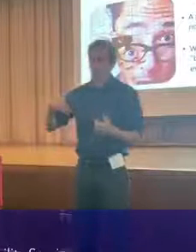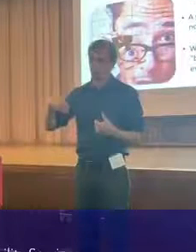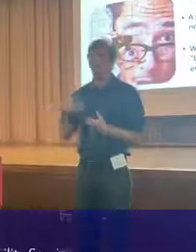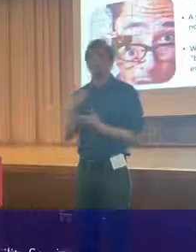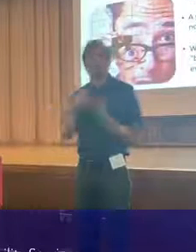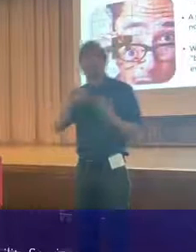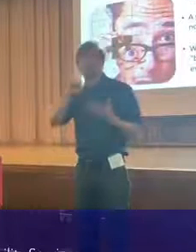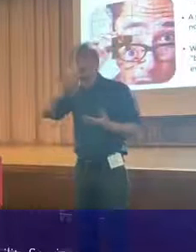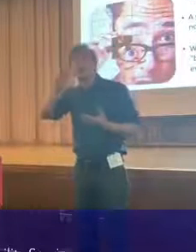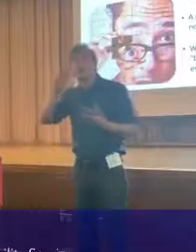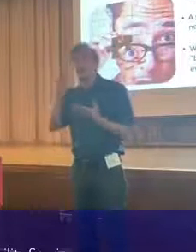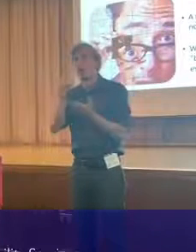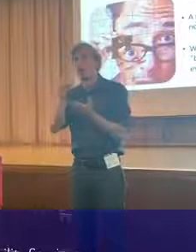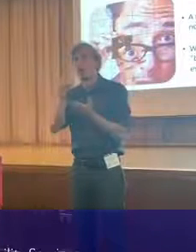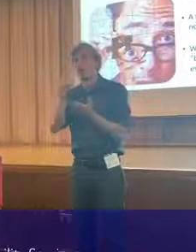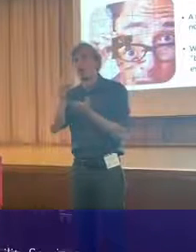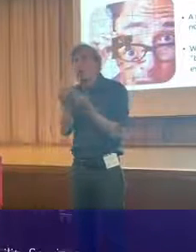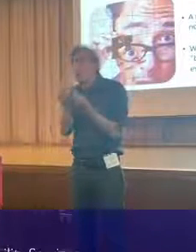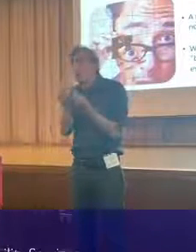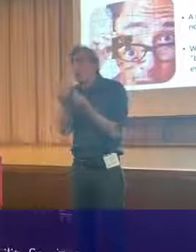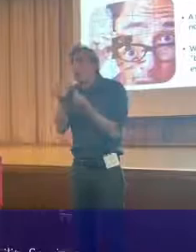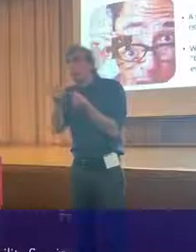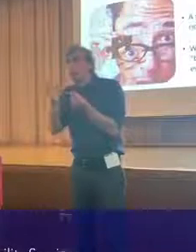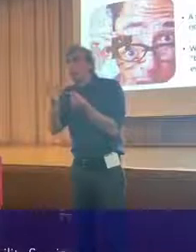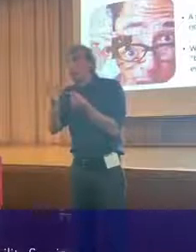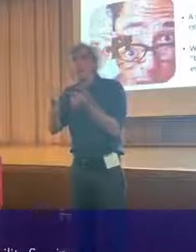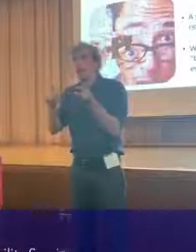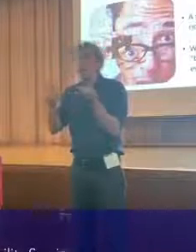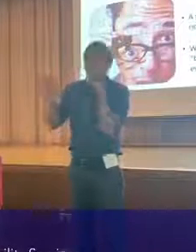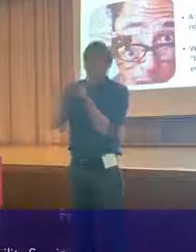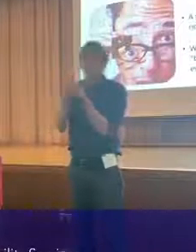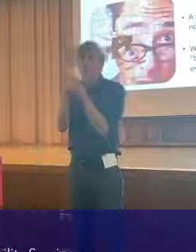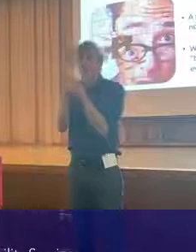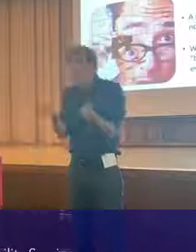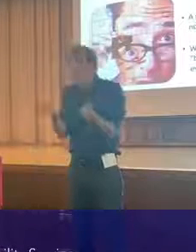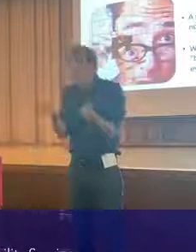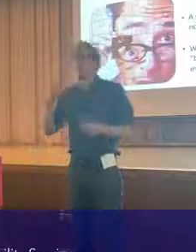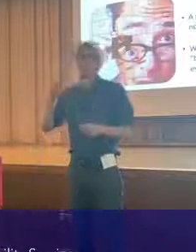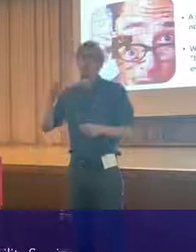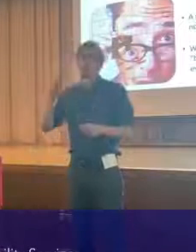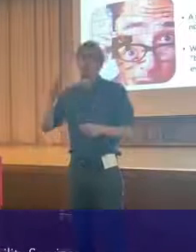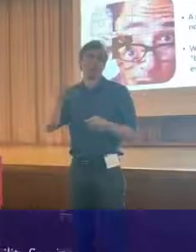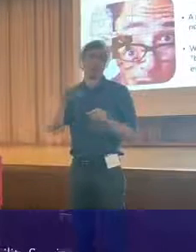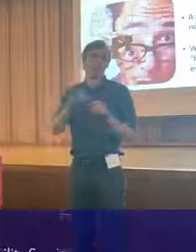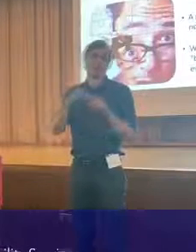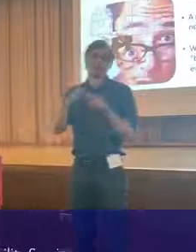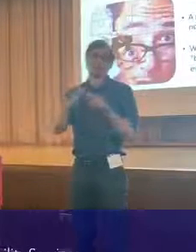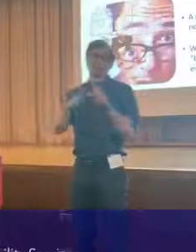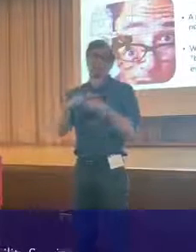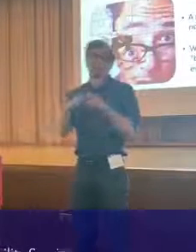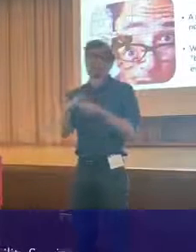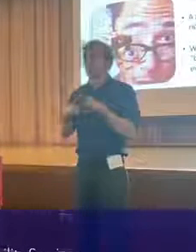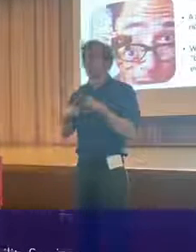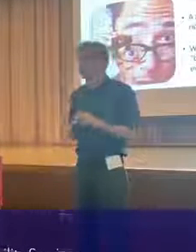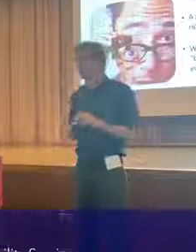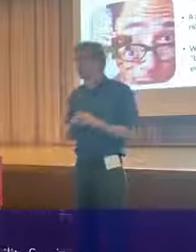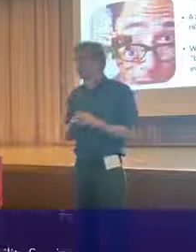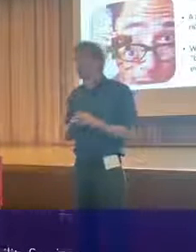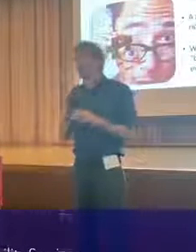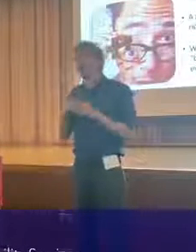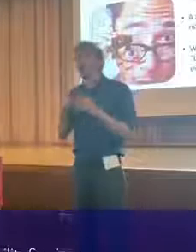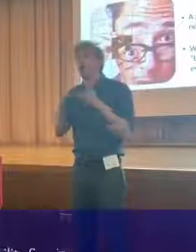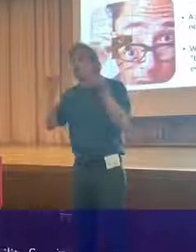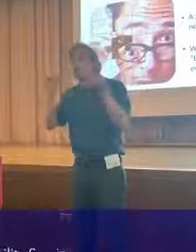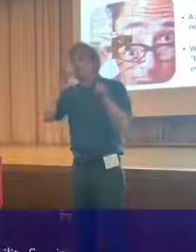not foolproof. And it works when it is baked into what you do every day. If you